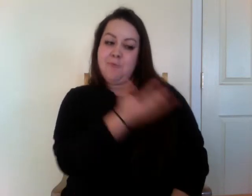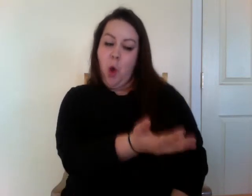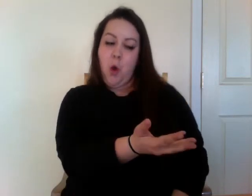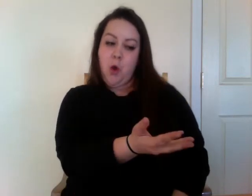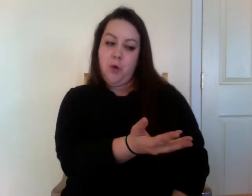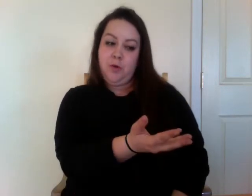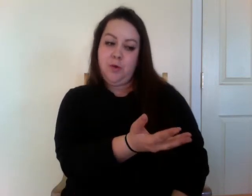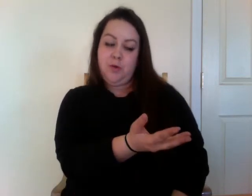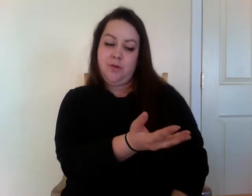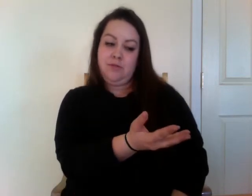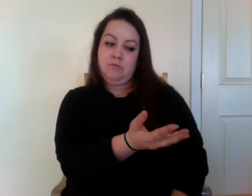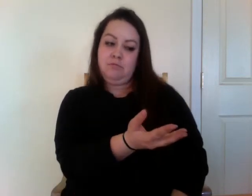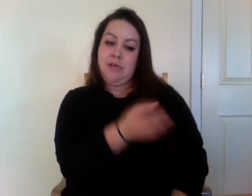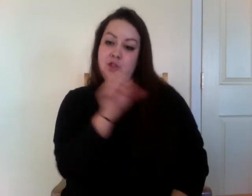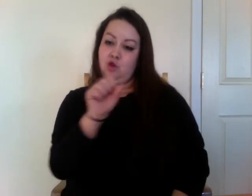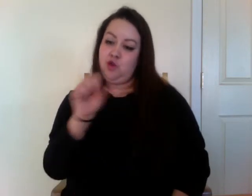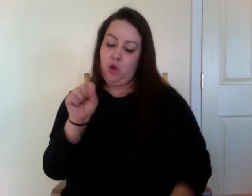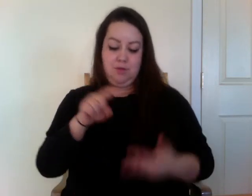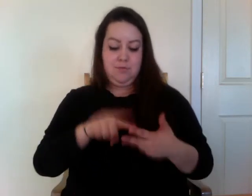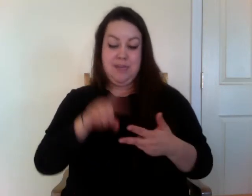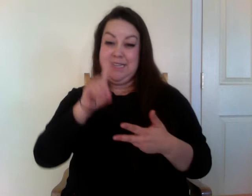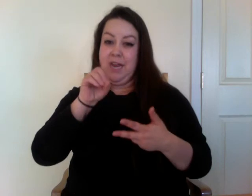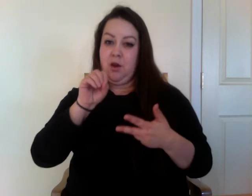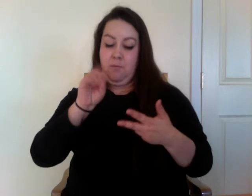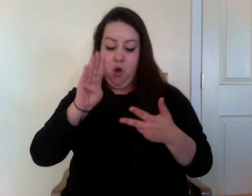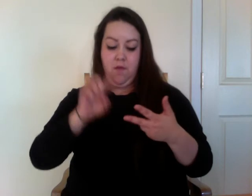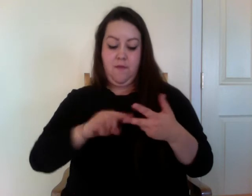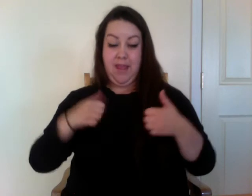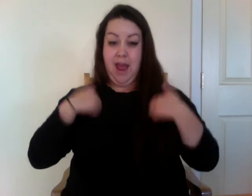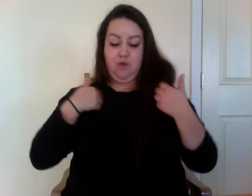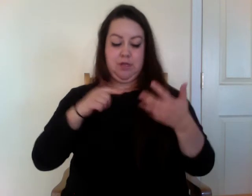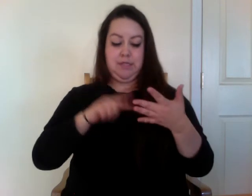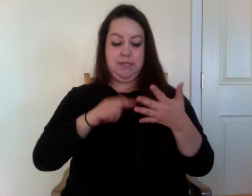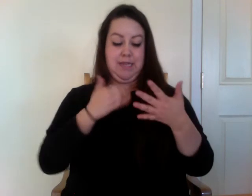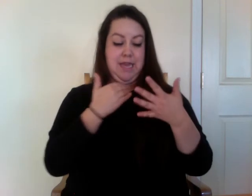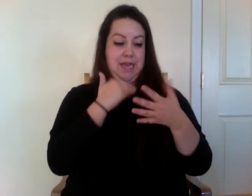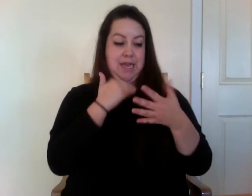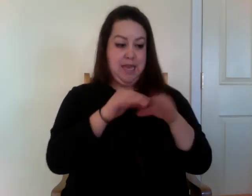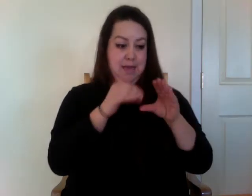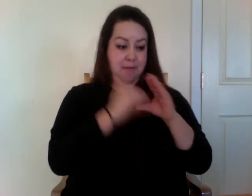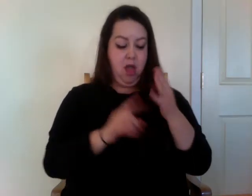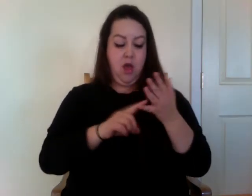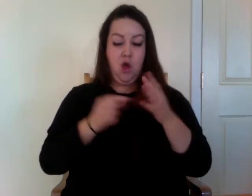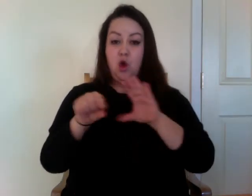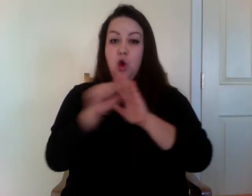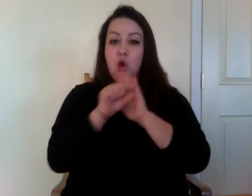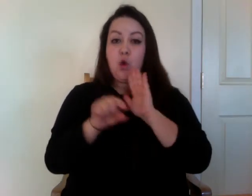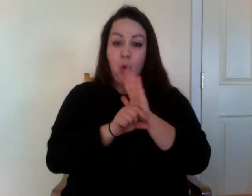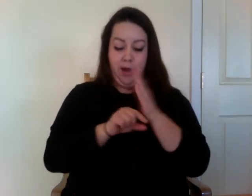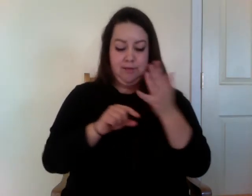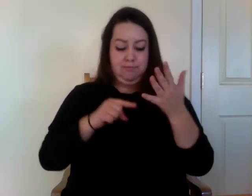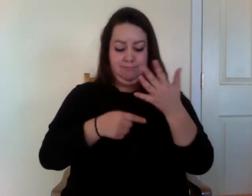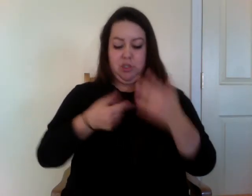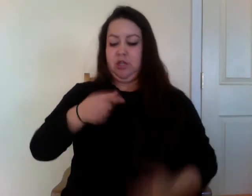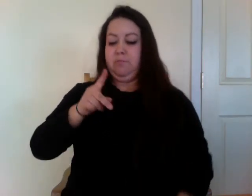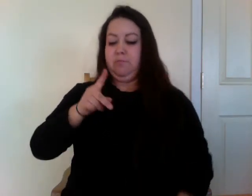security numbers, dates of birth, addresses, email addresses, grades, grade point average, class schedule,